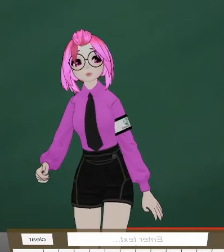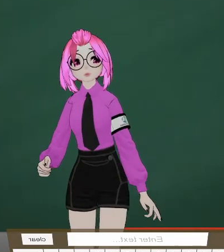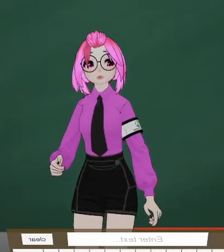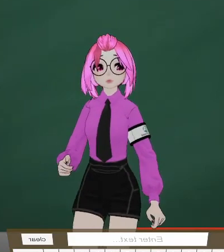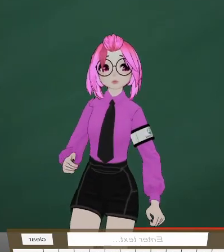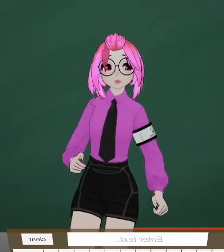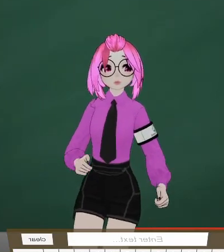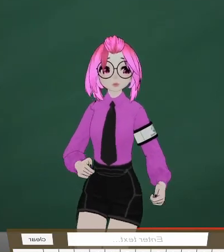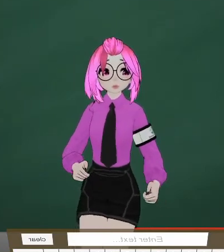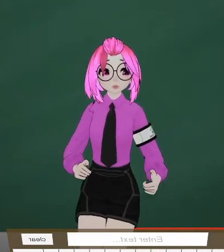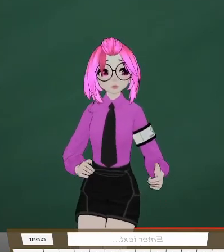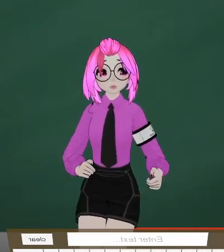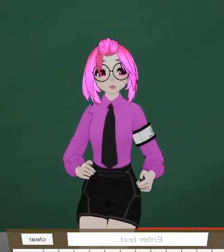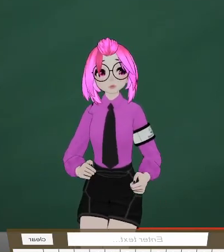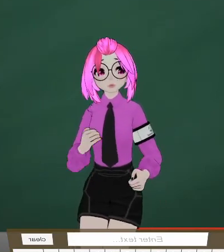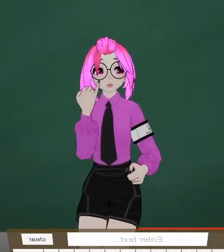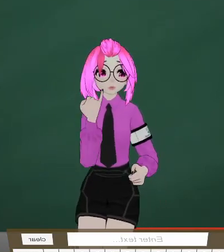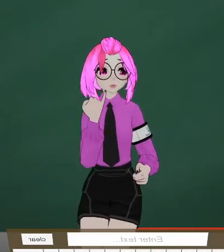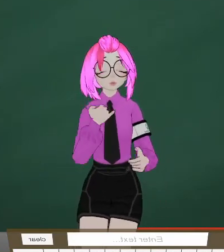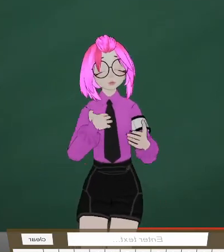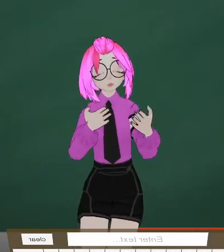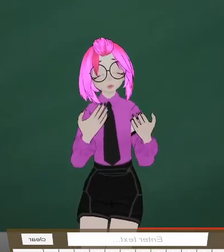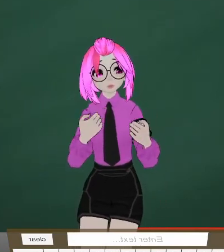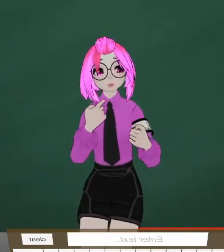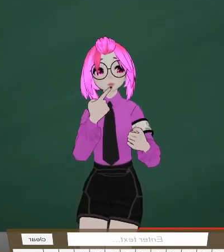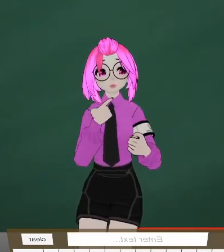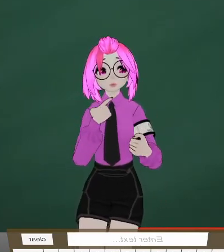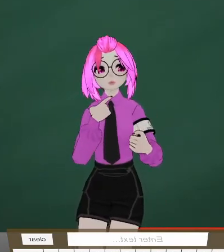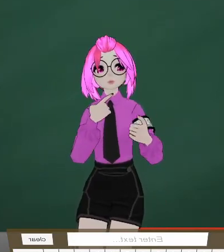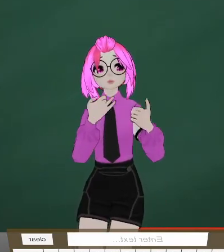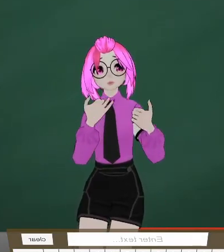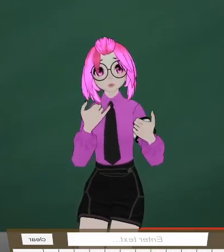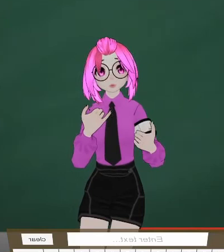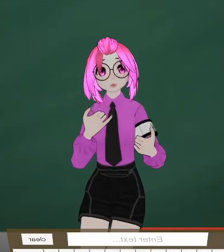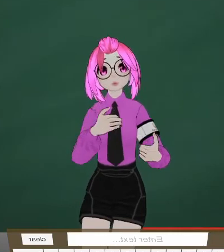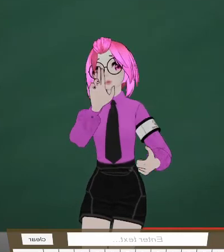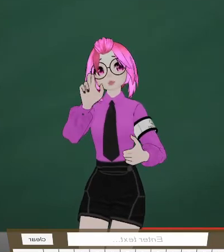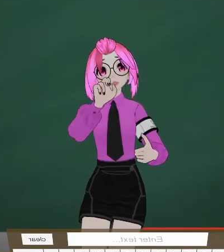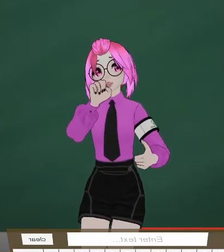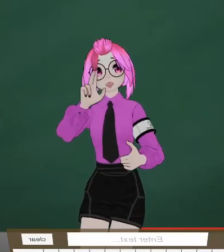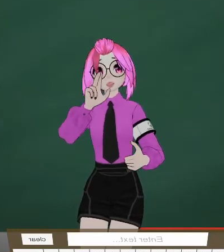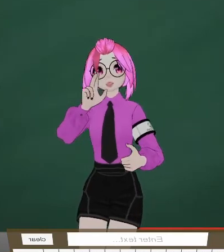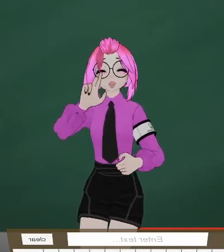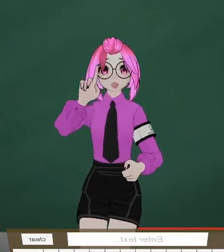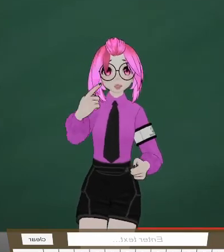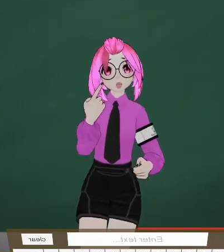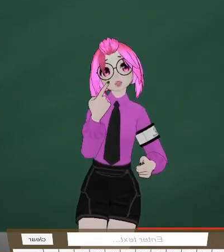so um if i wanted to say like present day would i say present day no no no so that's only gonna